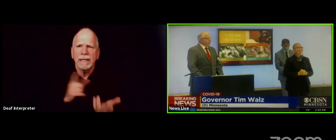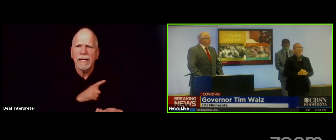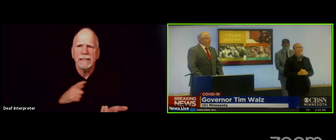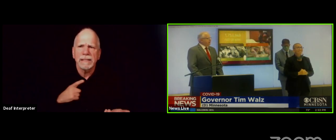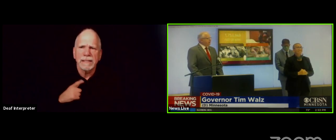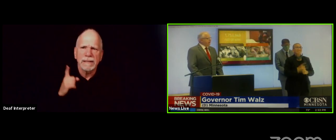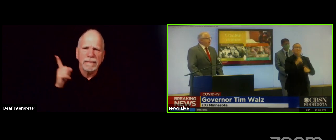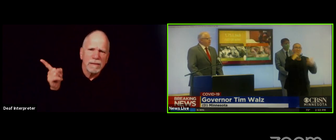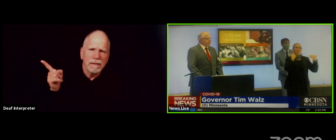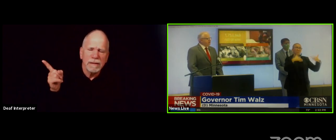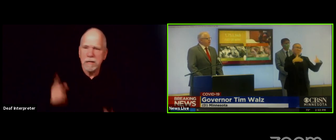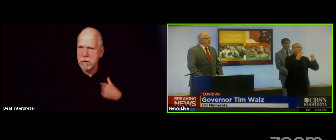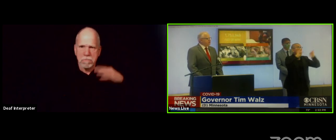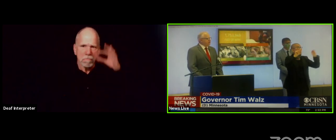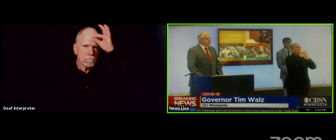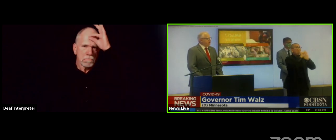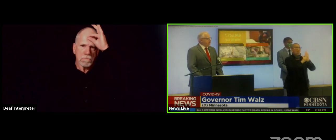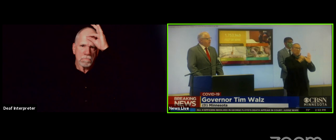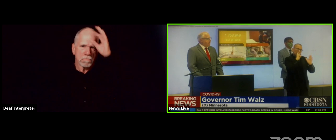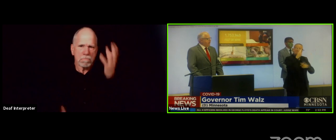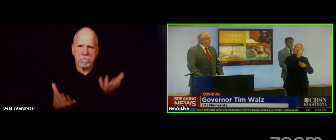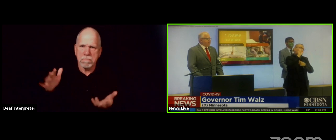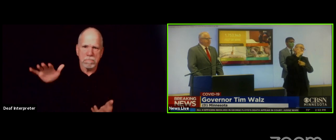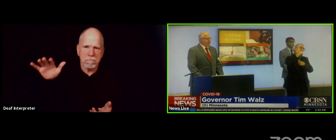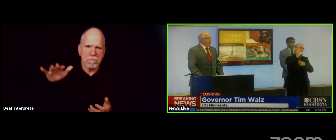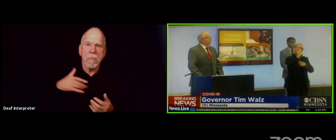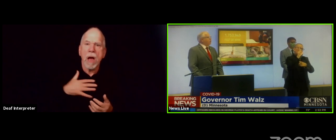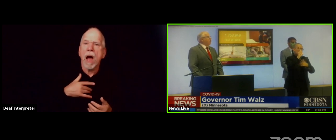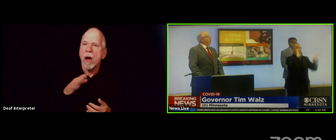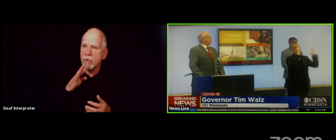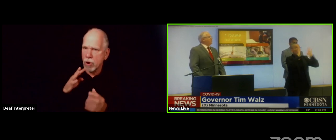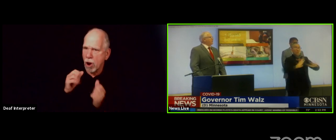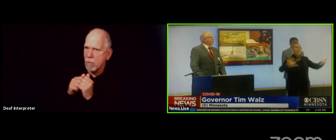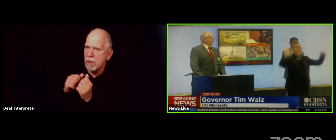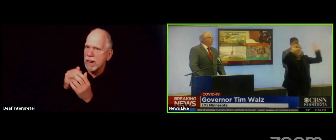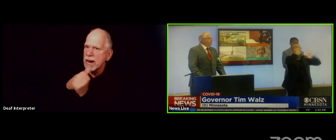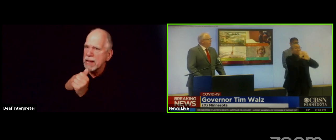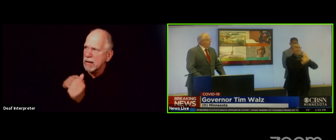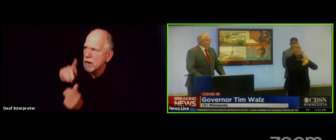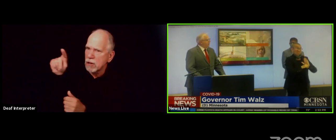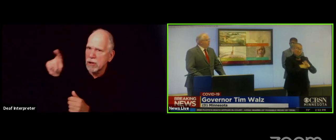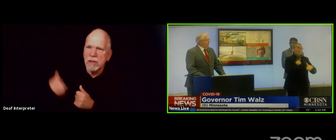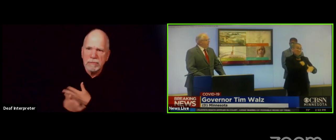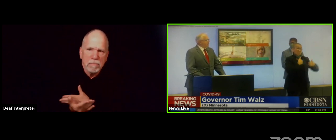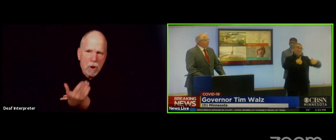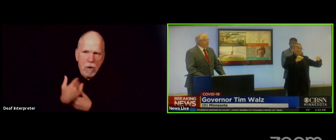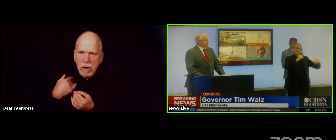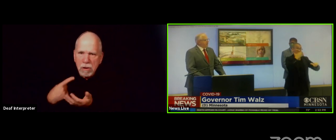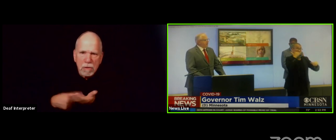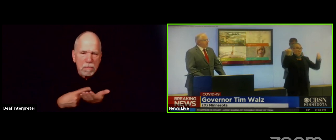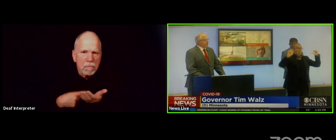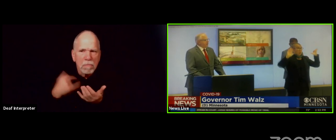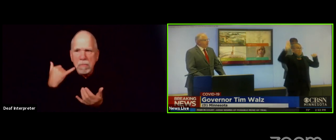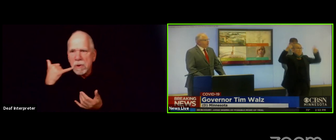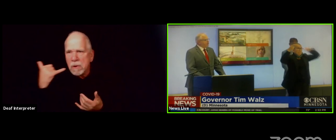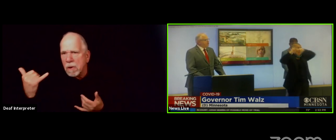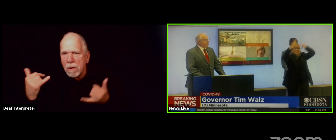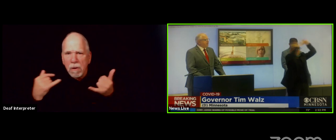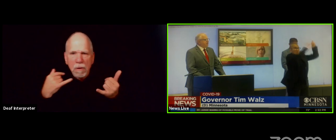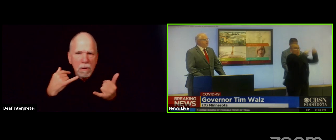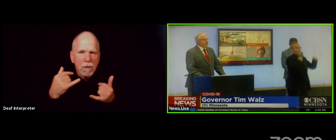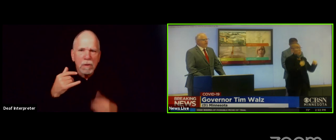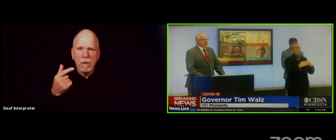this. As you've seen across the nation, COVID is a long ways from being done. I think there's reasons